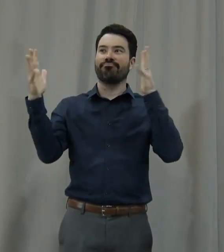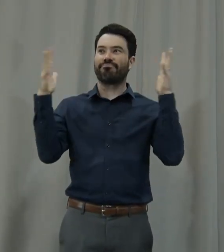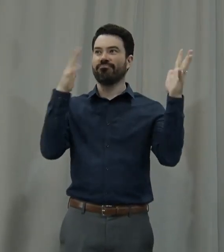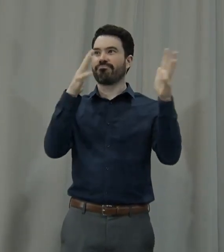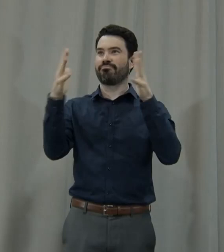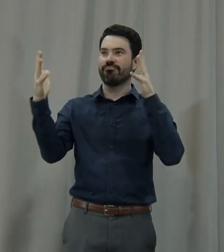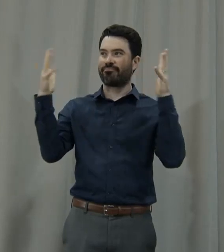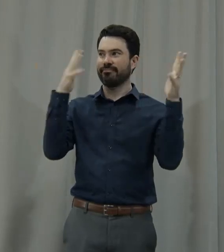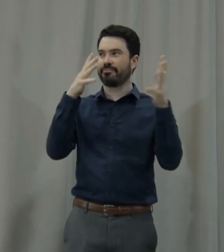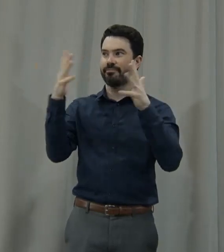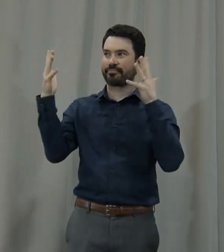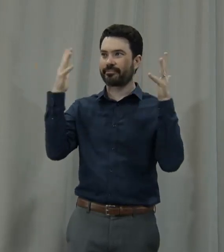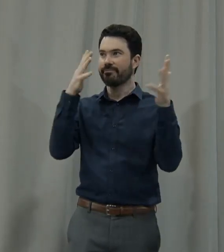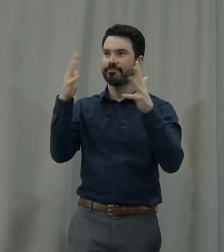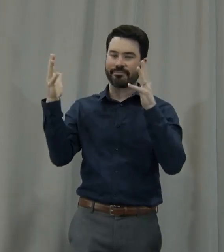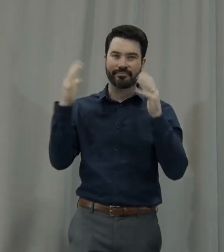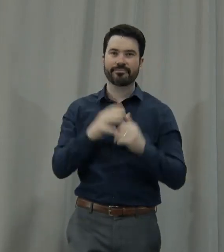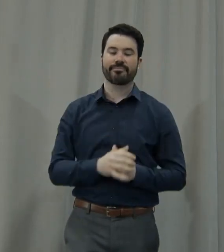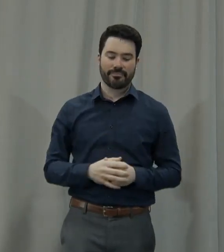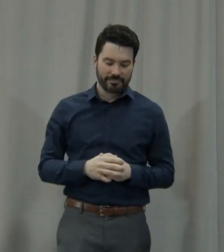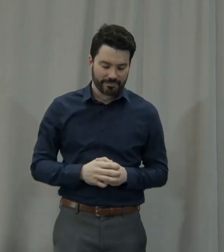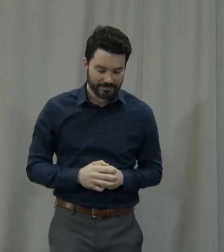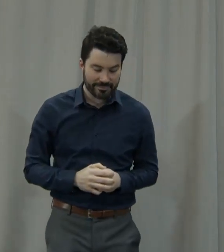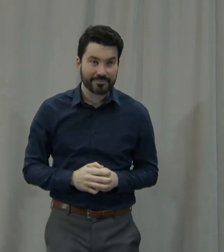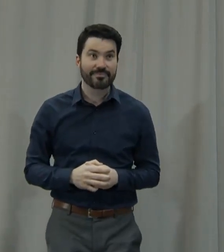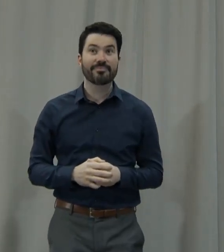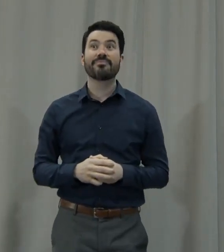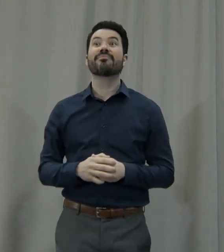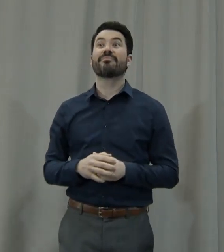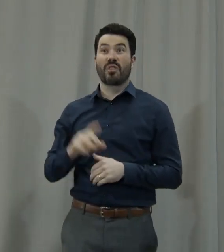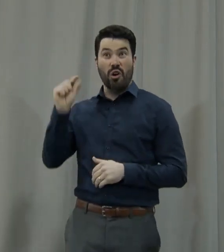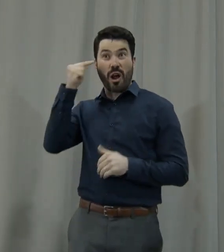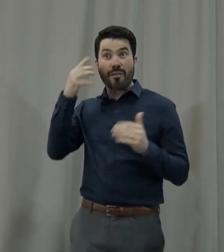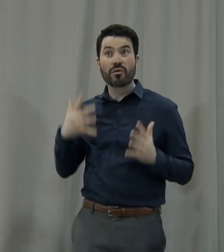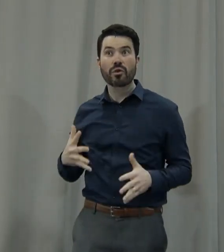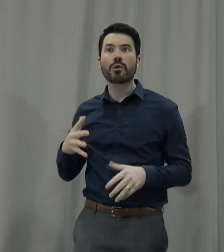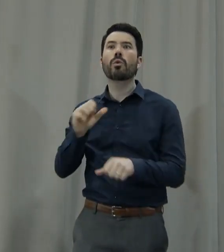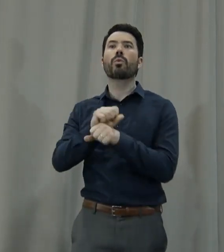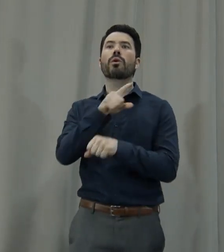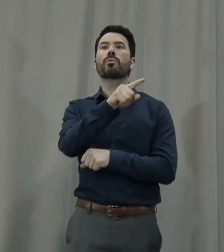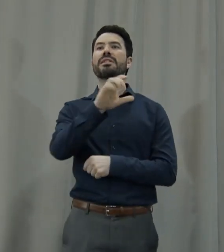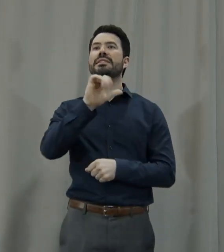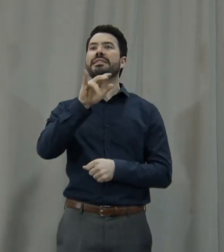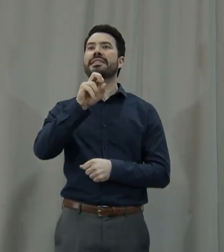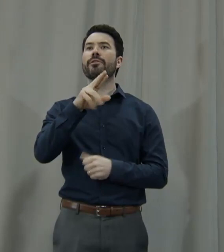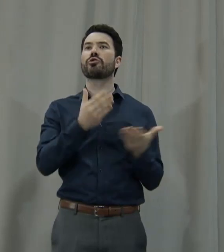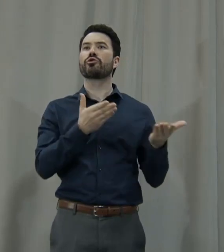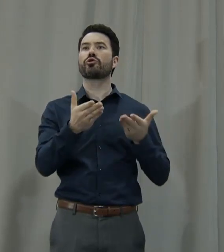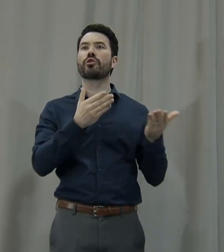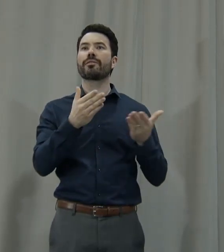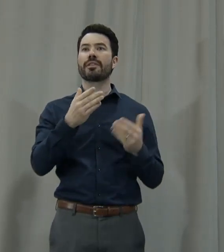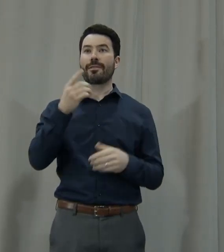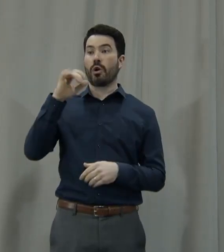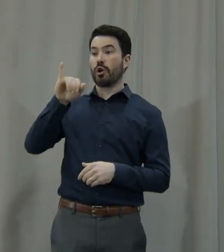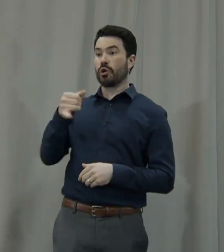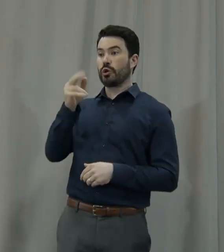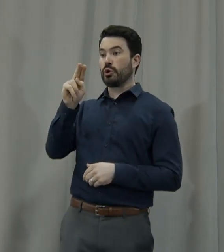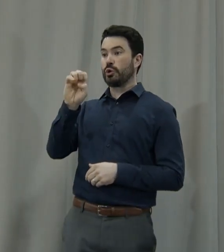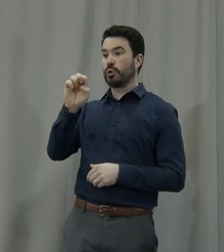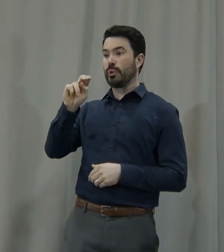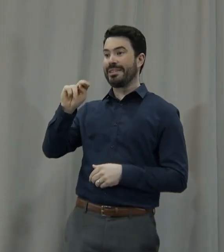She worked with the Civil Service Commission to make Juneteenth a state